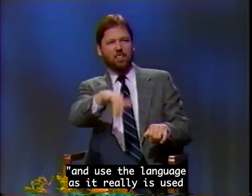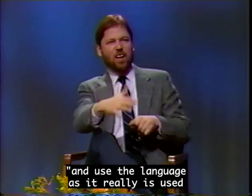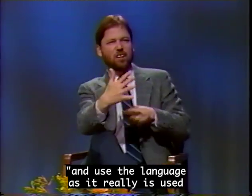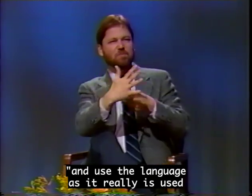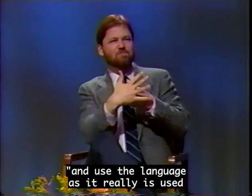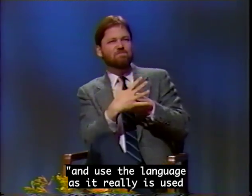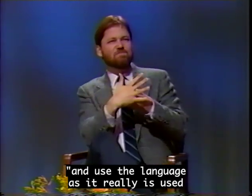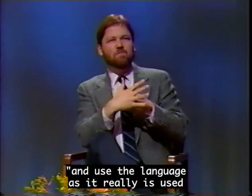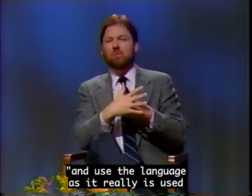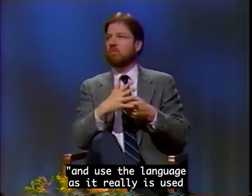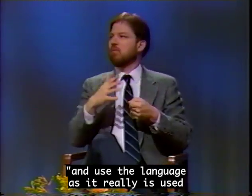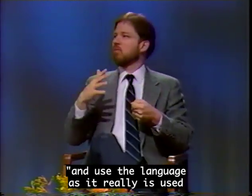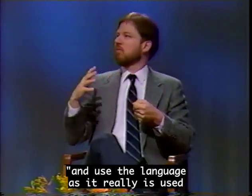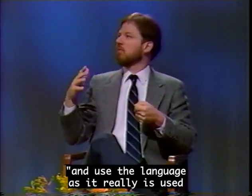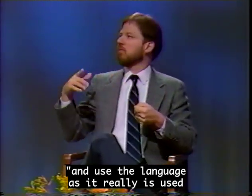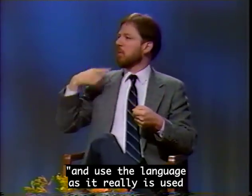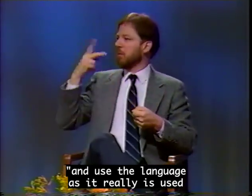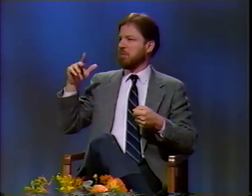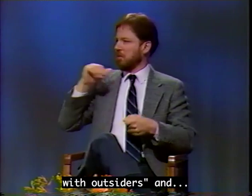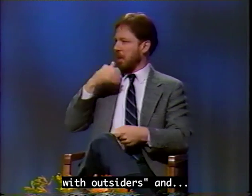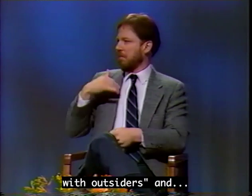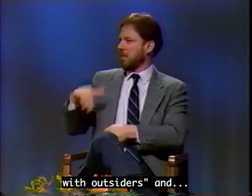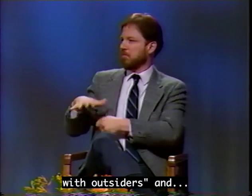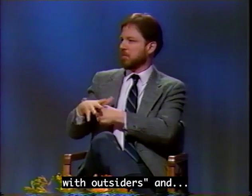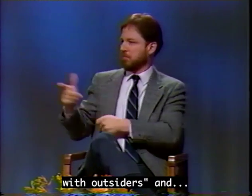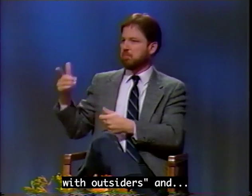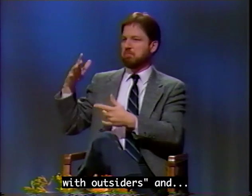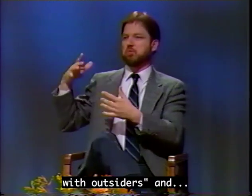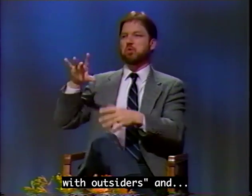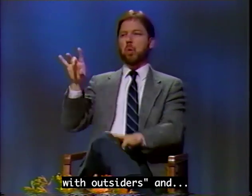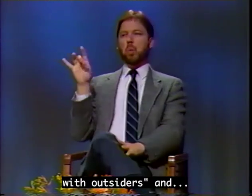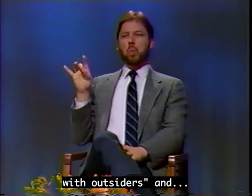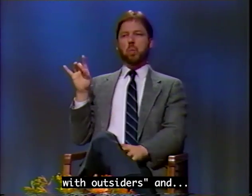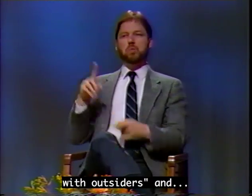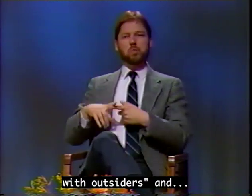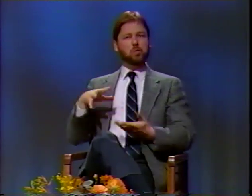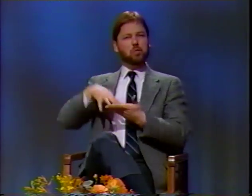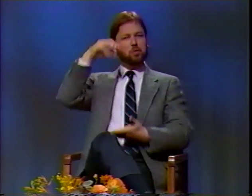is used with outsiders? And